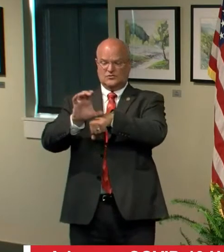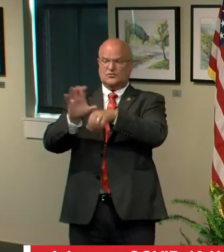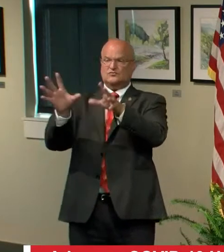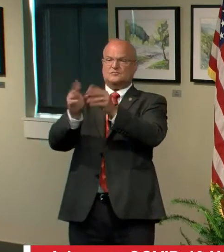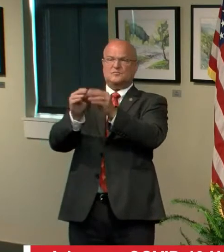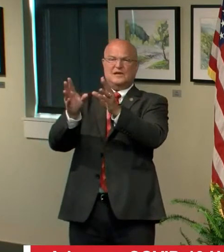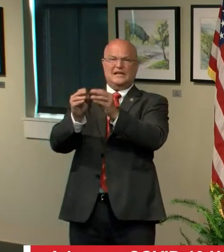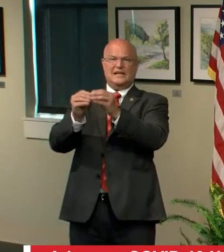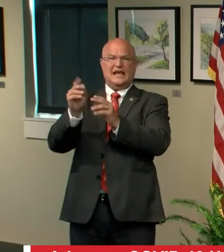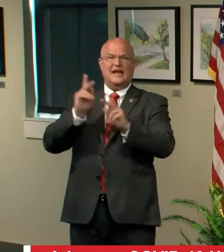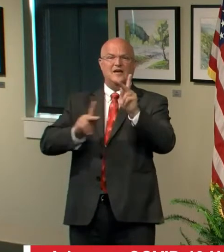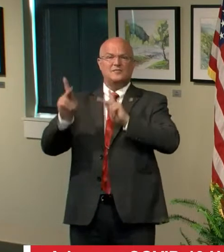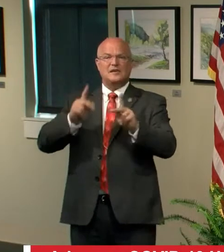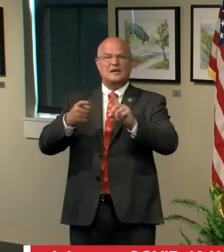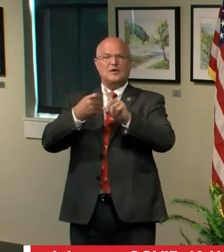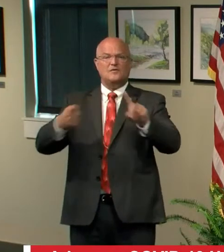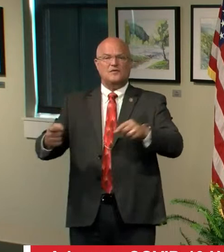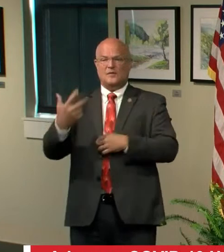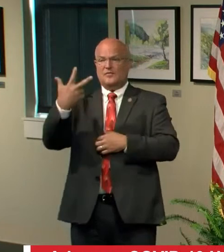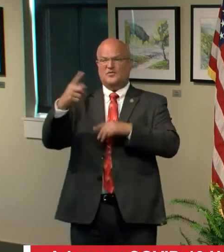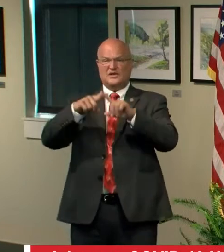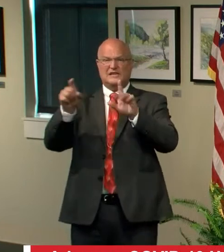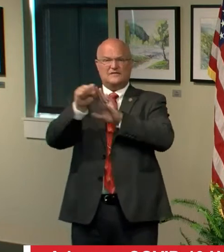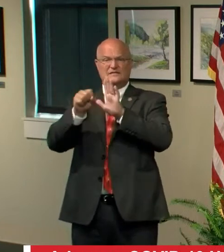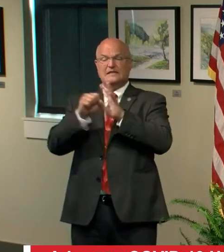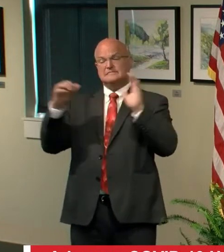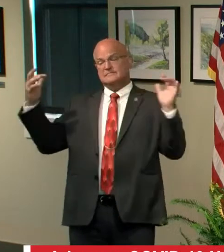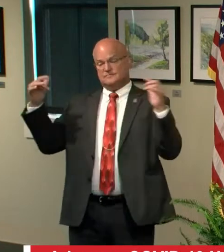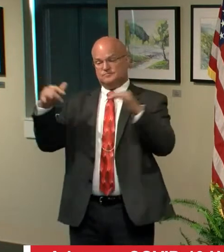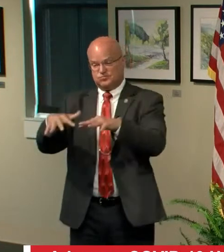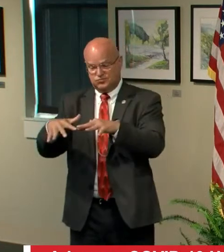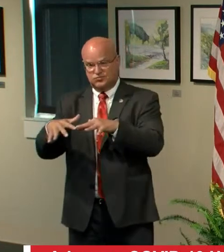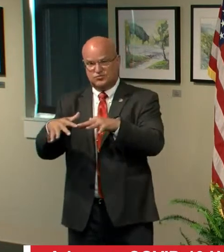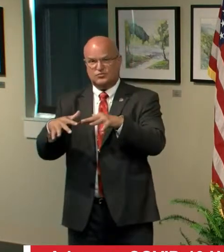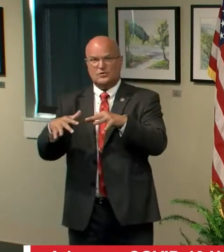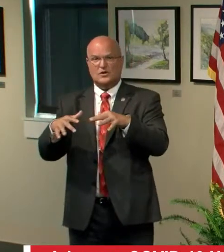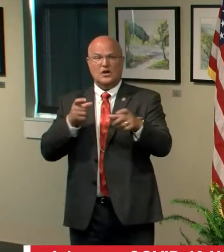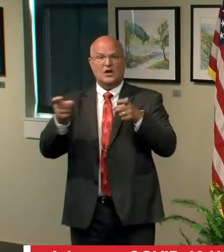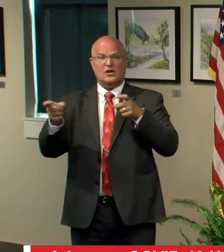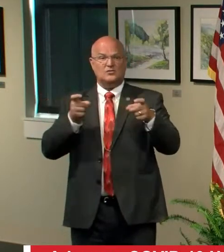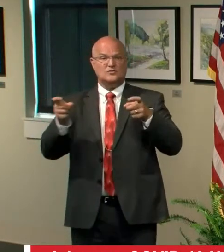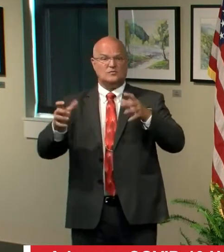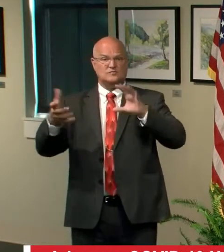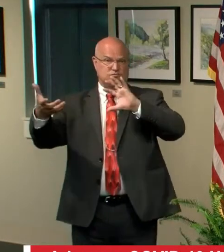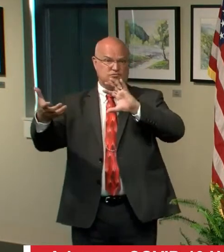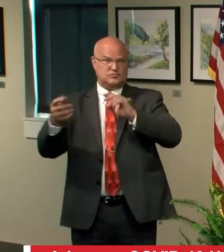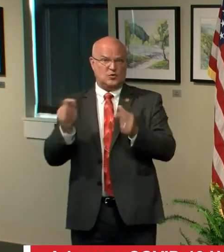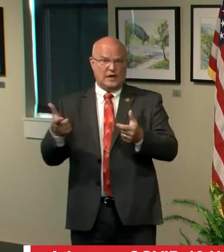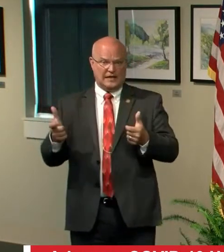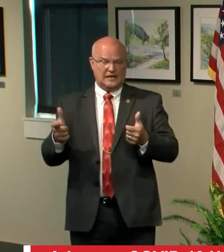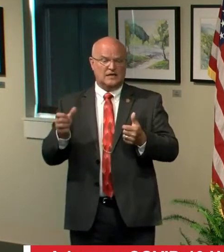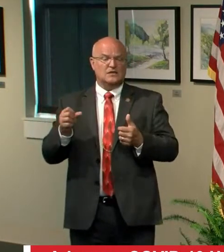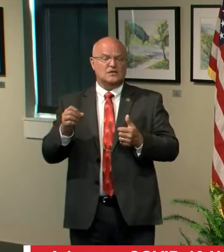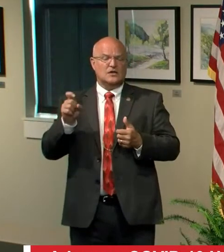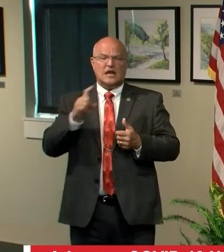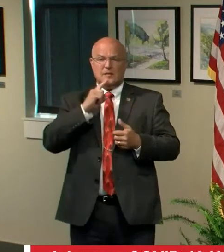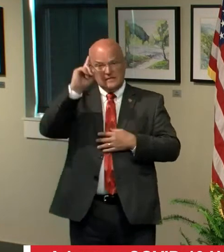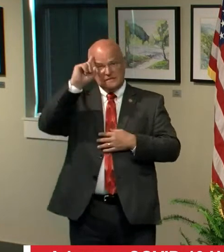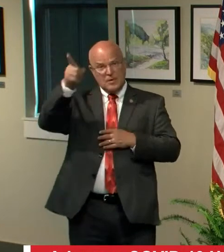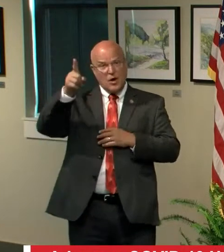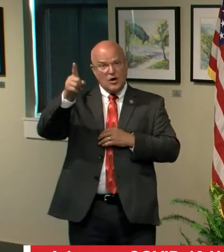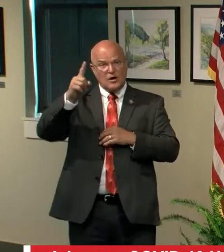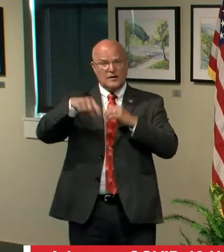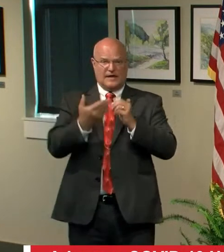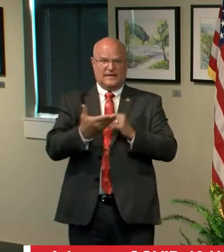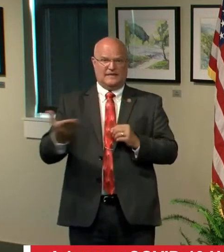conference and you have people from 3 different states that come here, you lose control very quickly. And so you've got to be smart